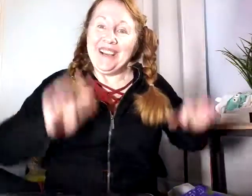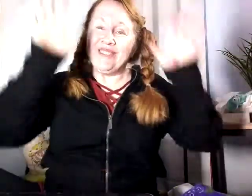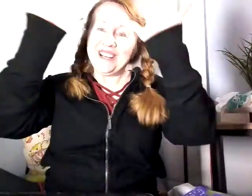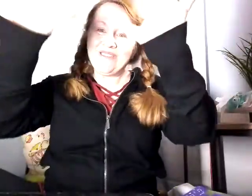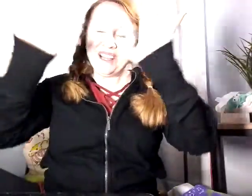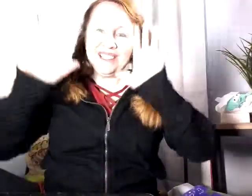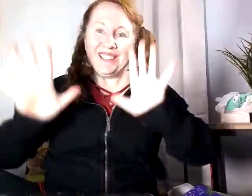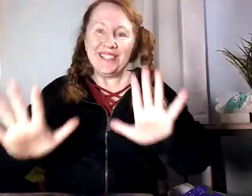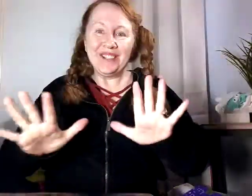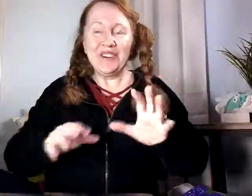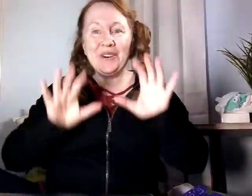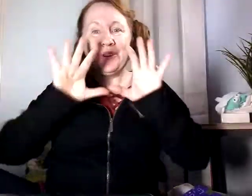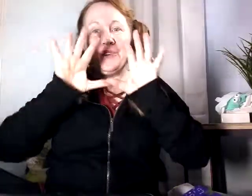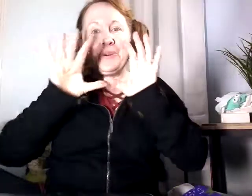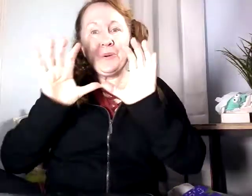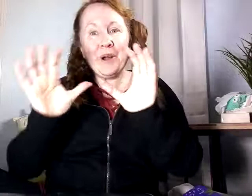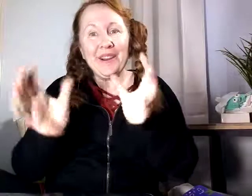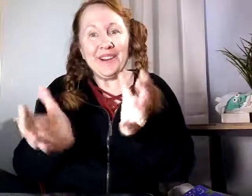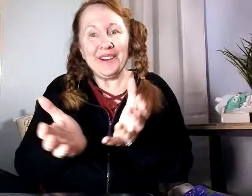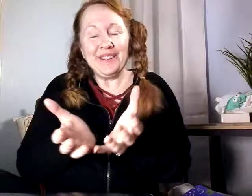what a wonderful world.